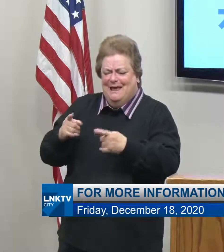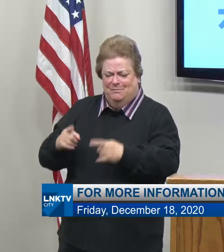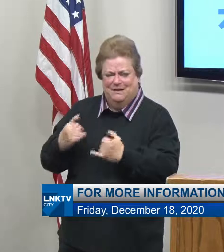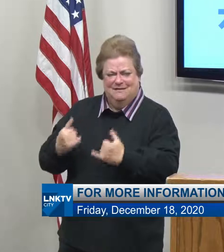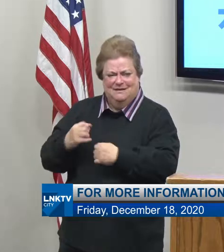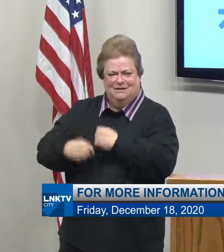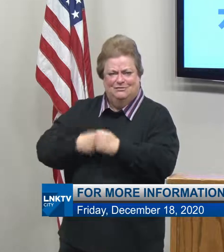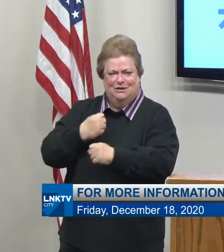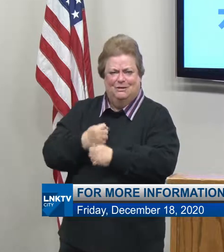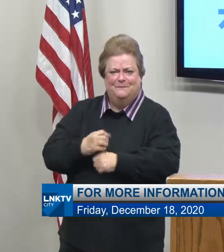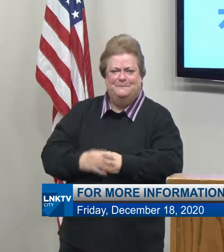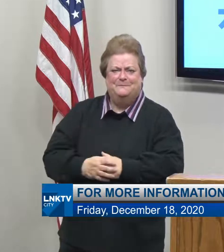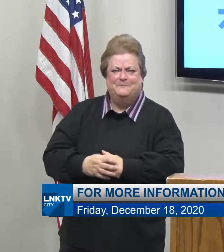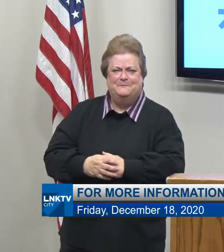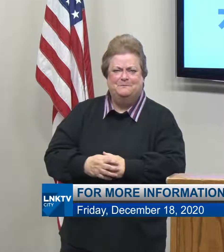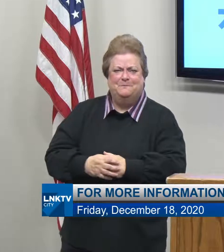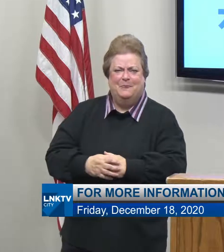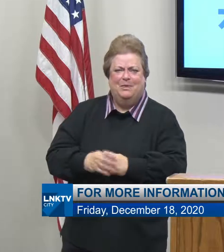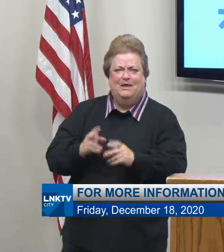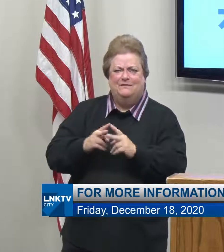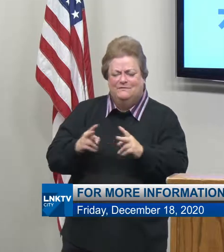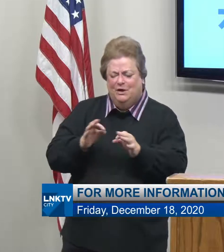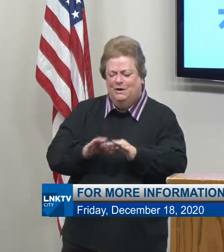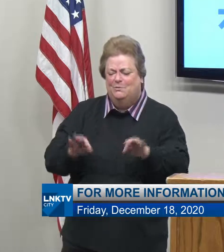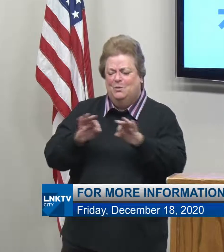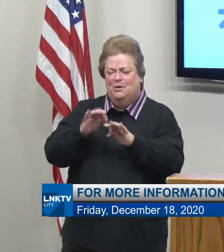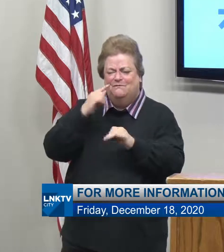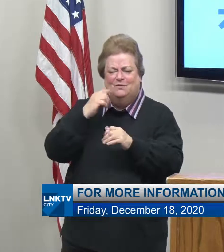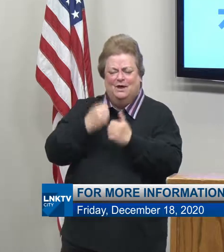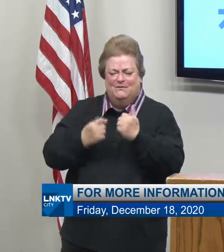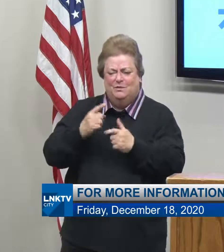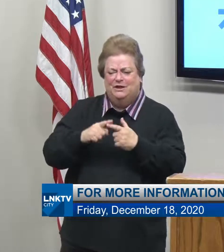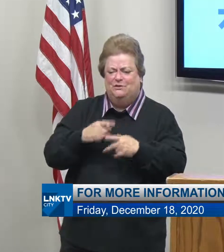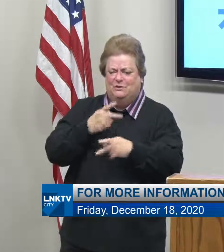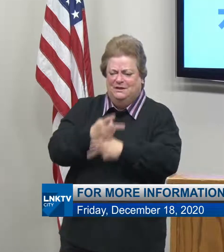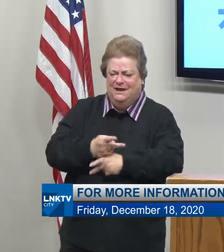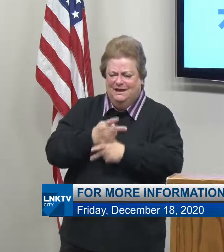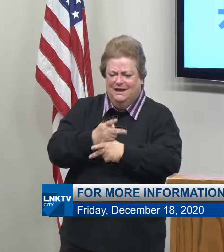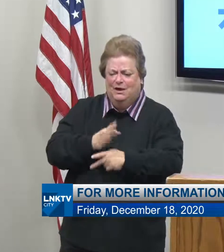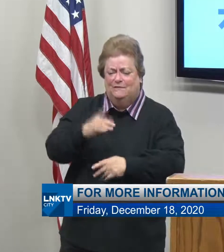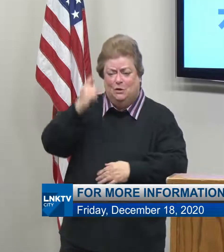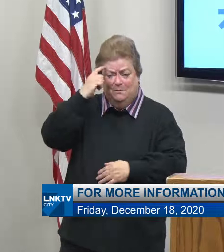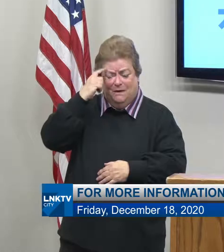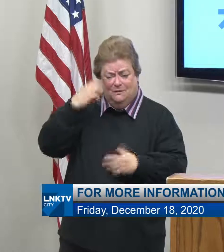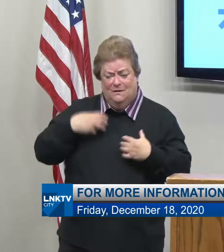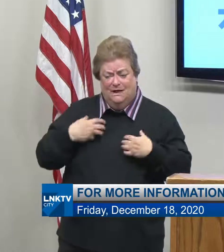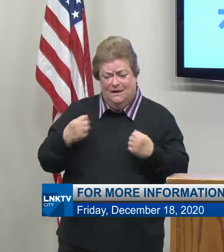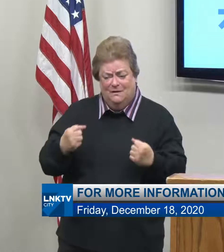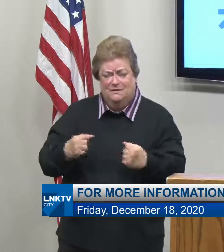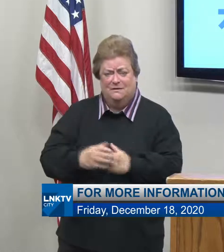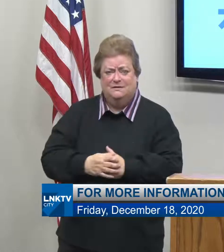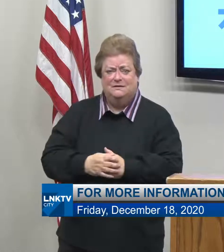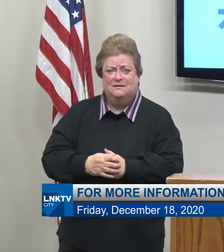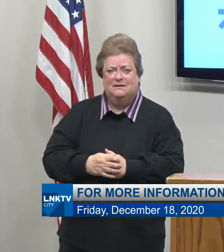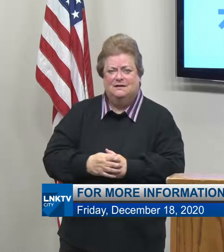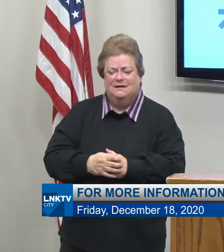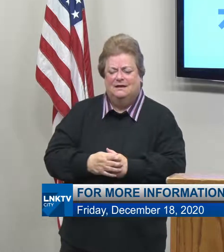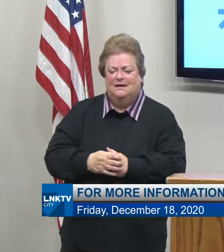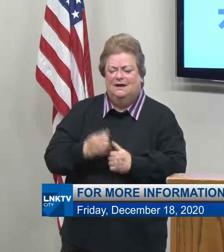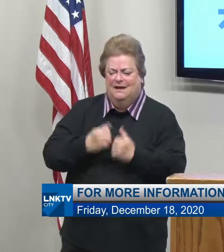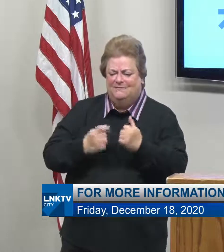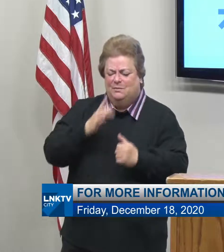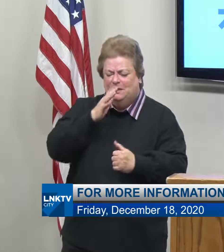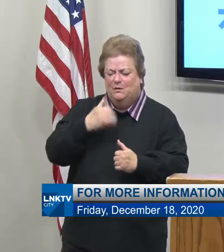upon. It's really important for everyone to continue to take care of your mental health. Everyone's bound to have some